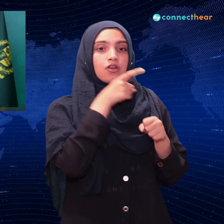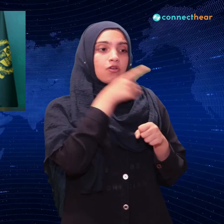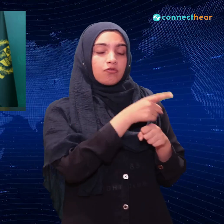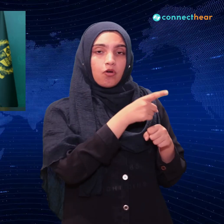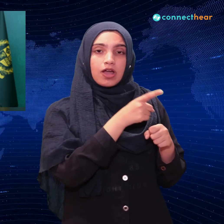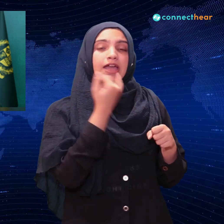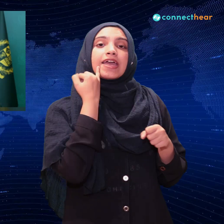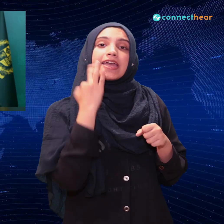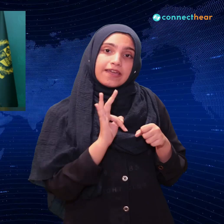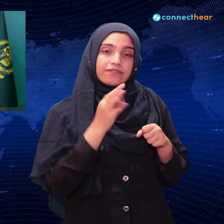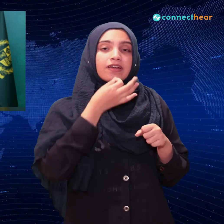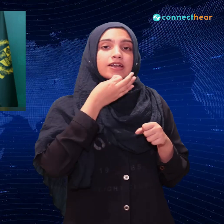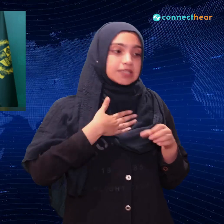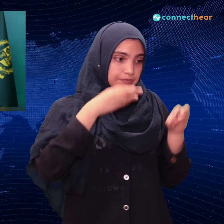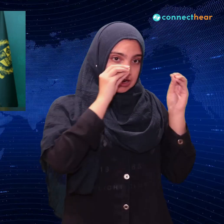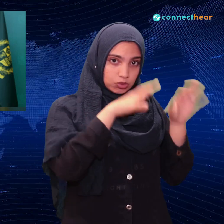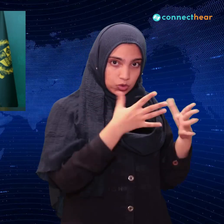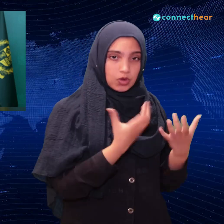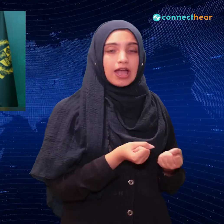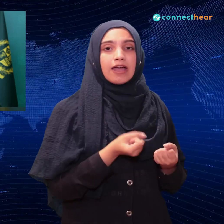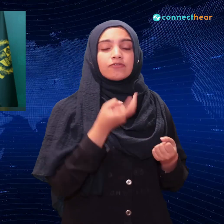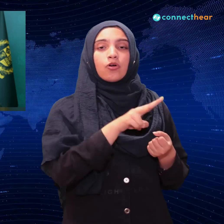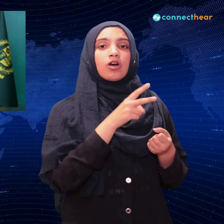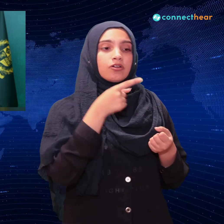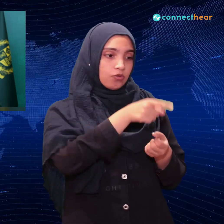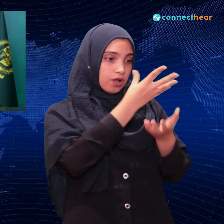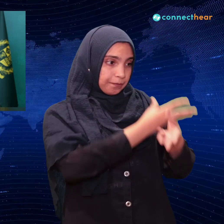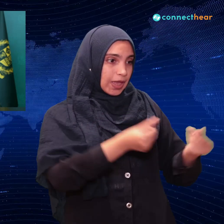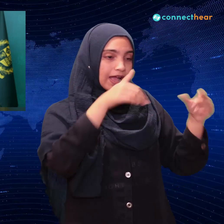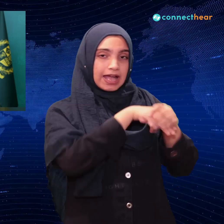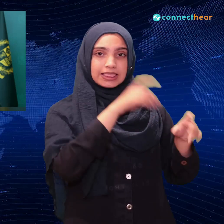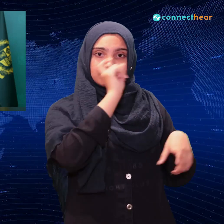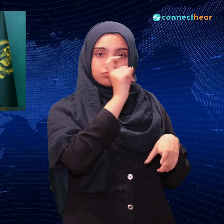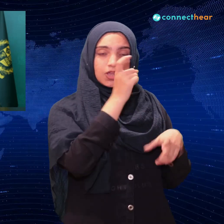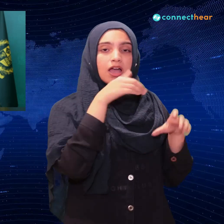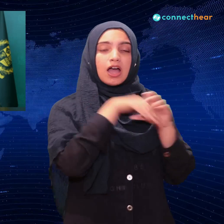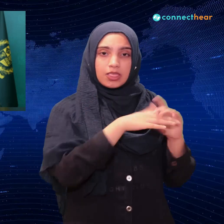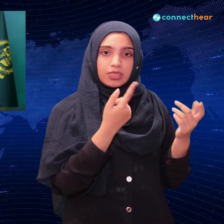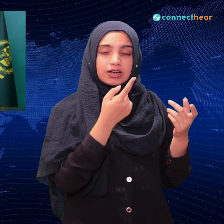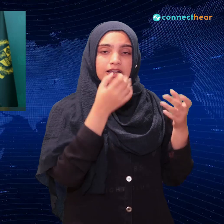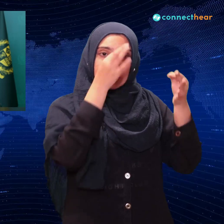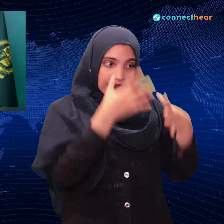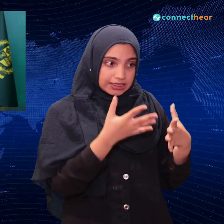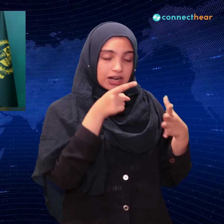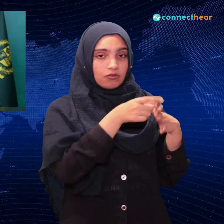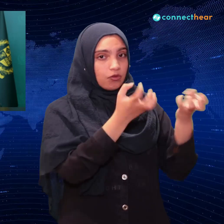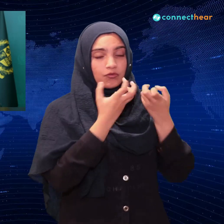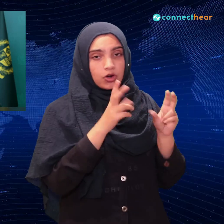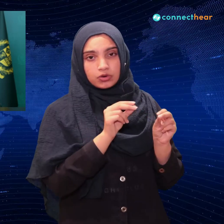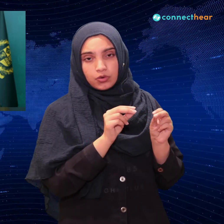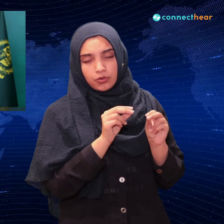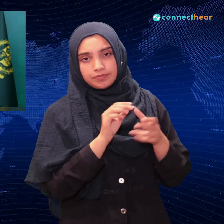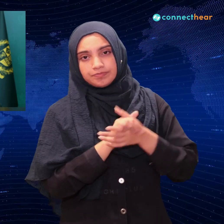They will not allow this soil to be used by terrorists. And they have given amnesty.